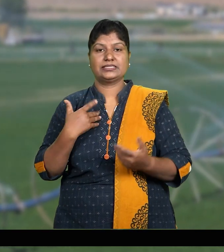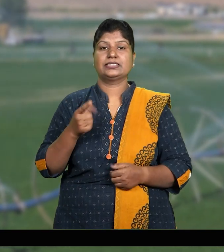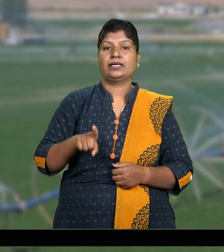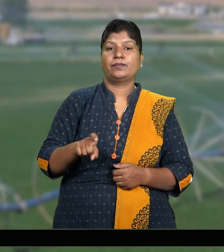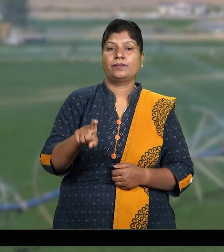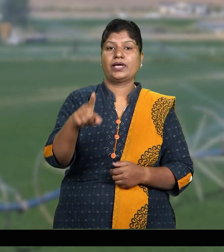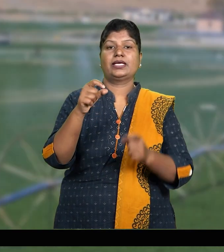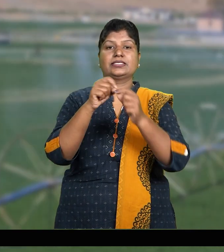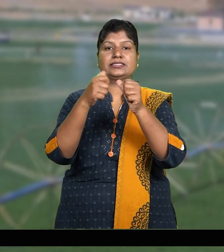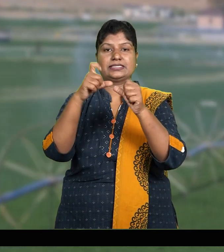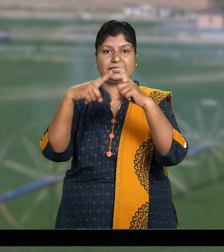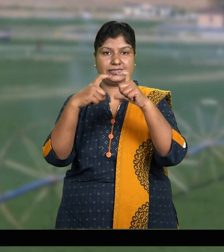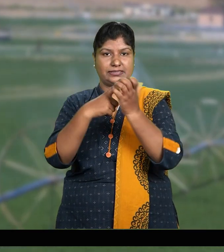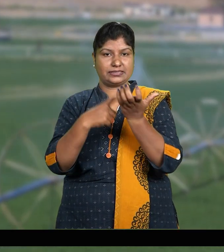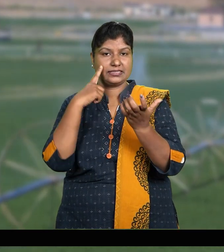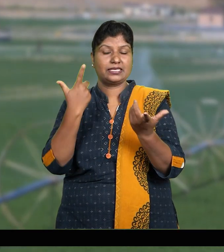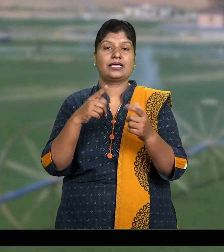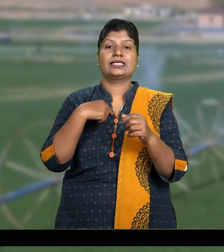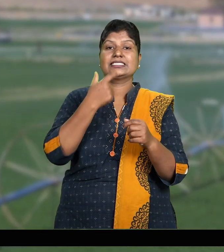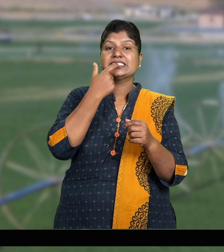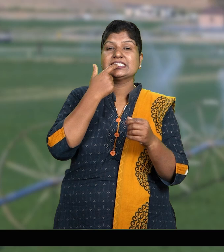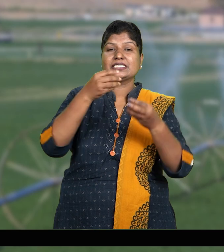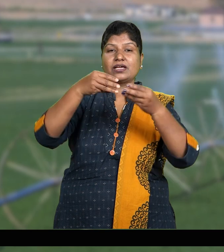bacteria, and fungi.